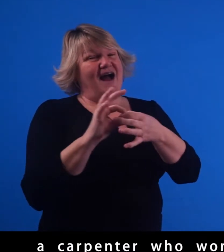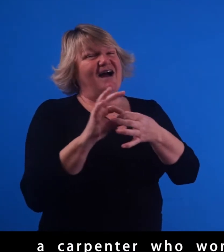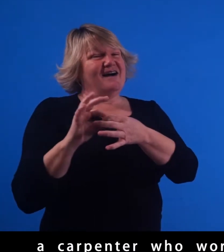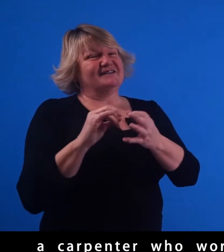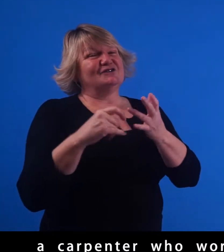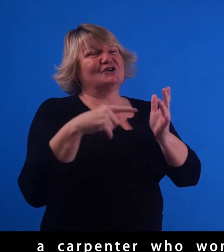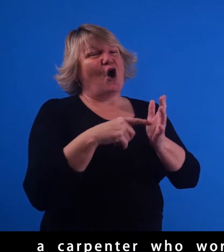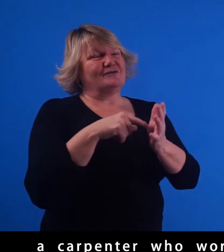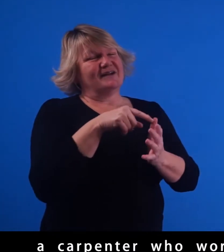Scott.